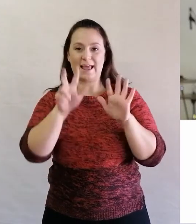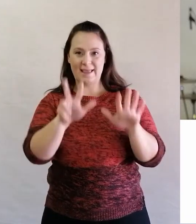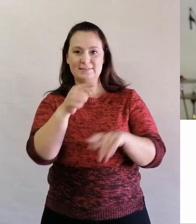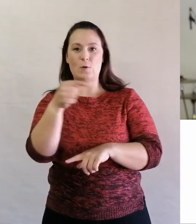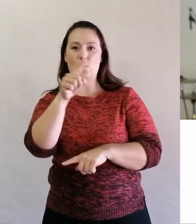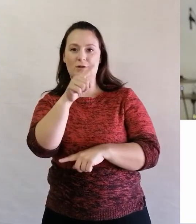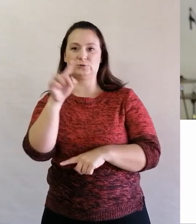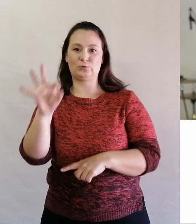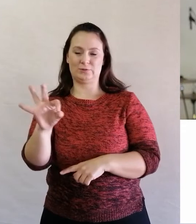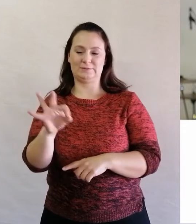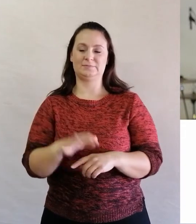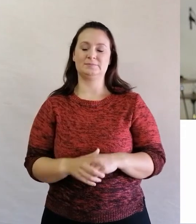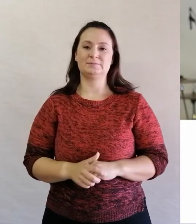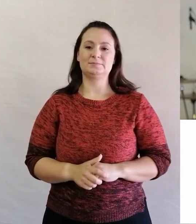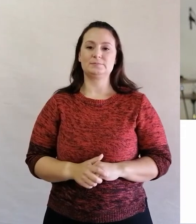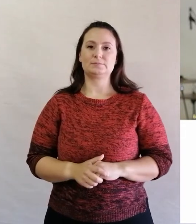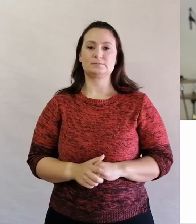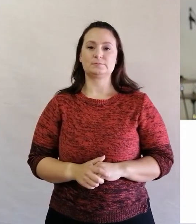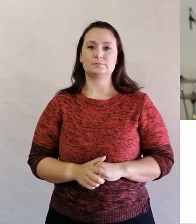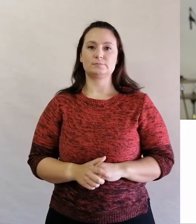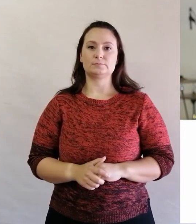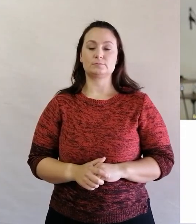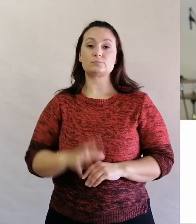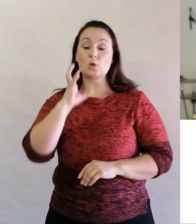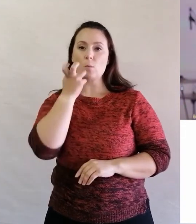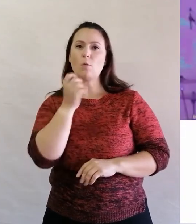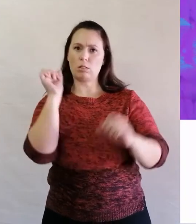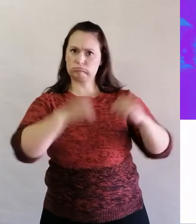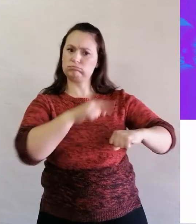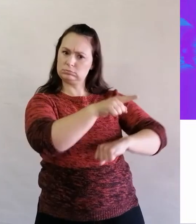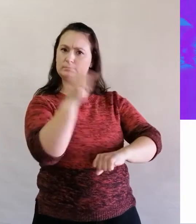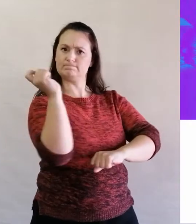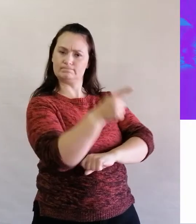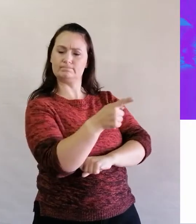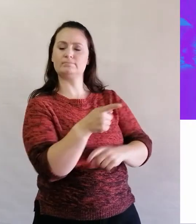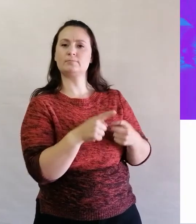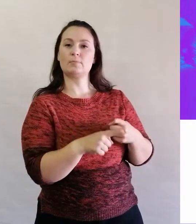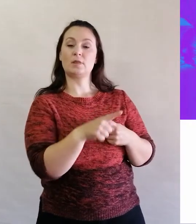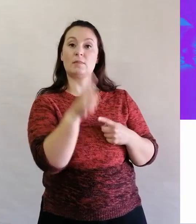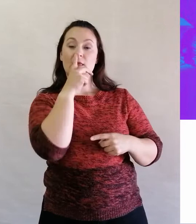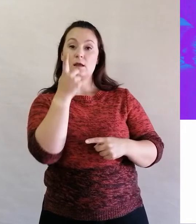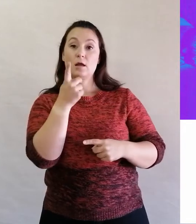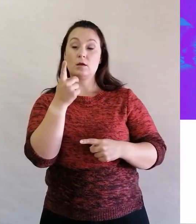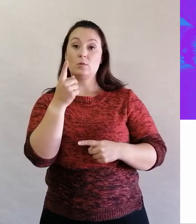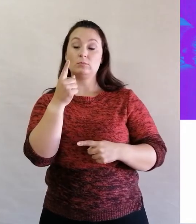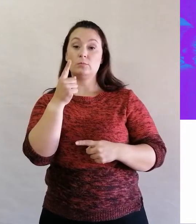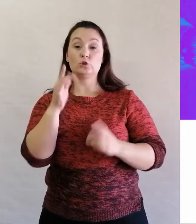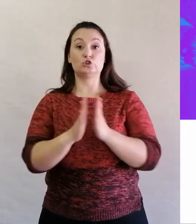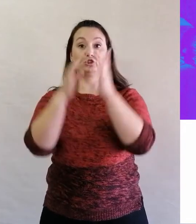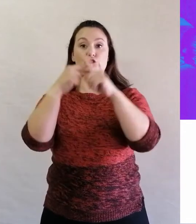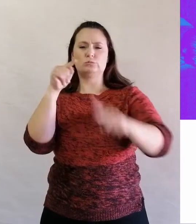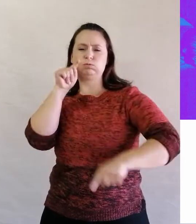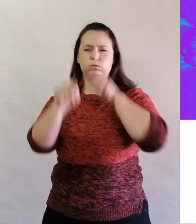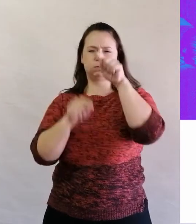Acts chapter 8, verses 1 to 3. Paul ravages the church. So Paul approved of his execution, and there arose on that day a great persecution against the church in